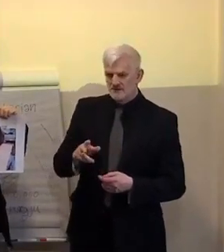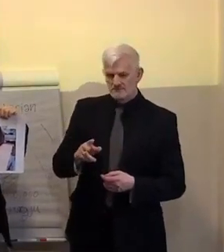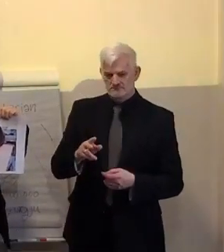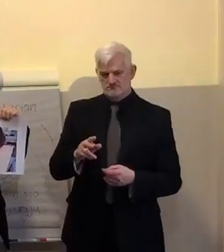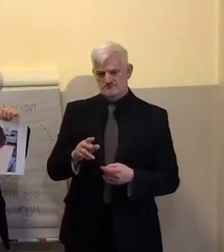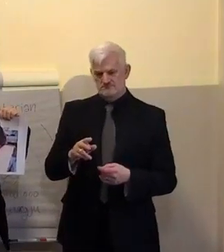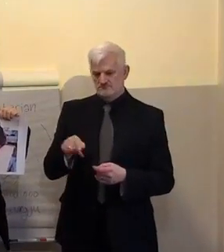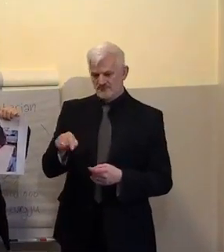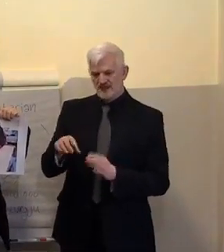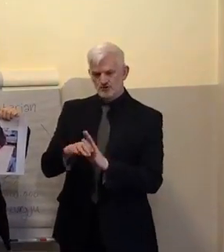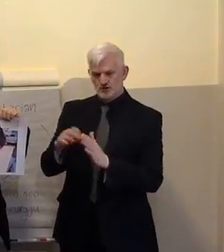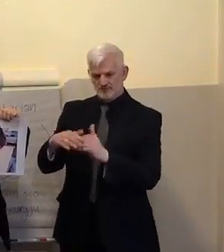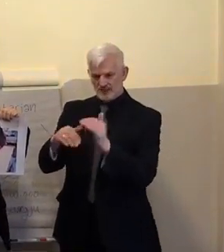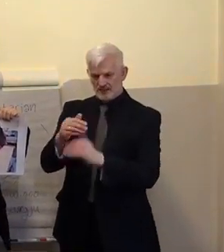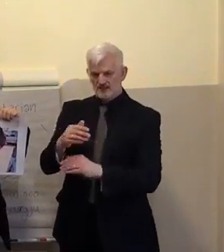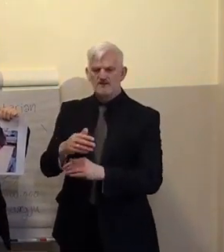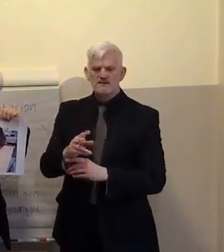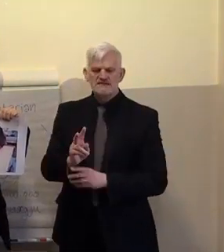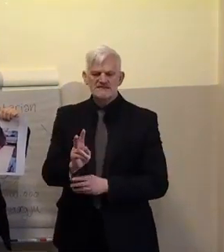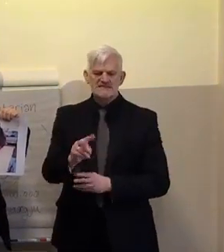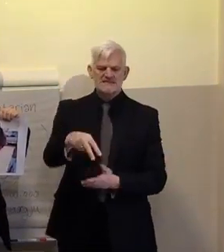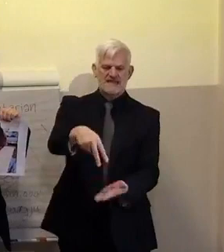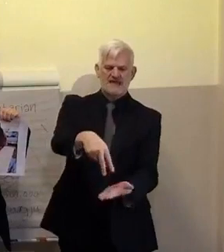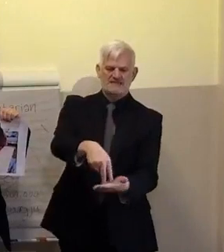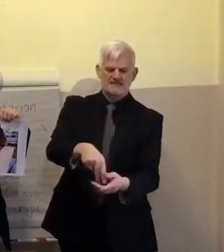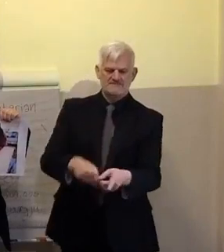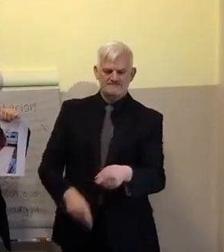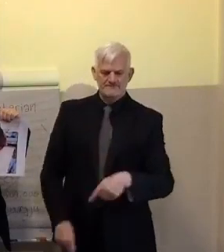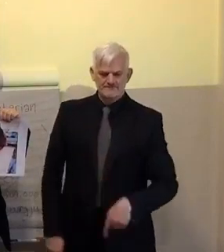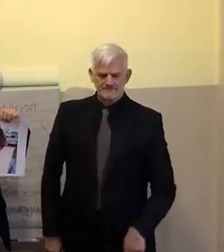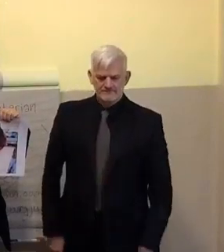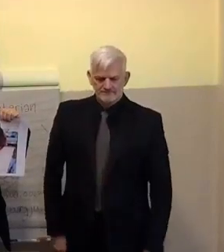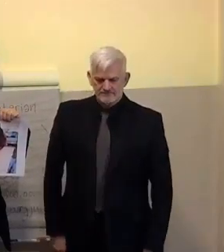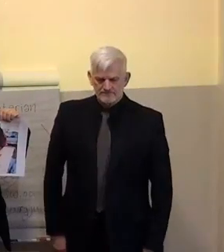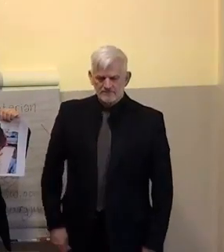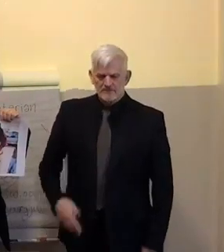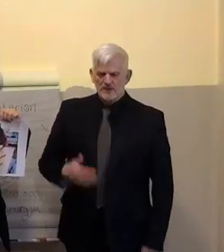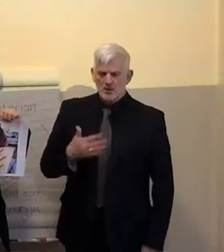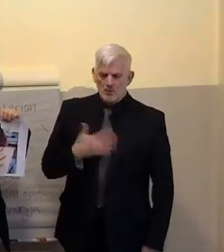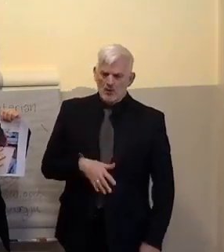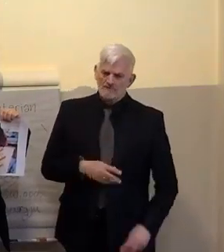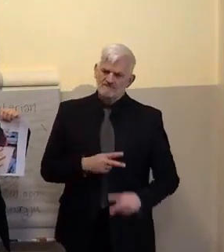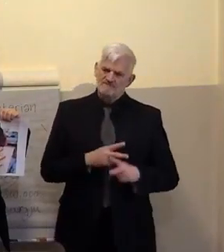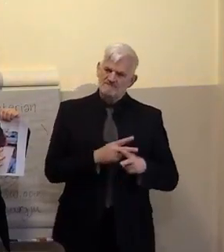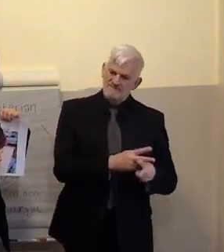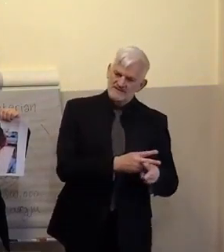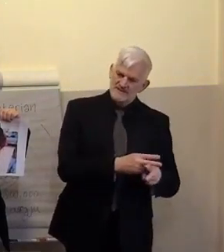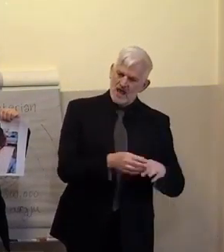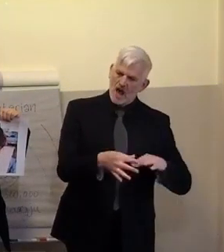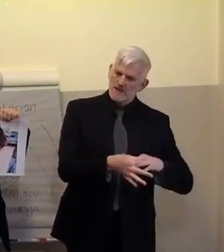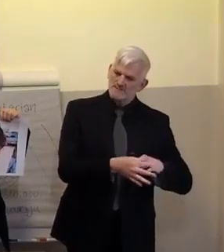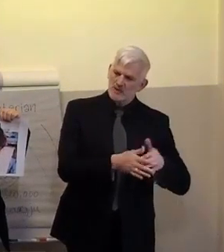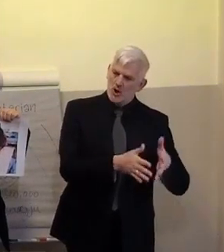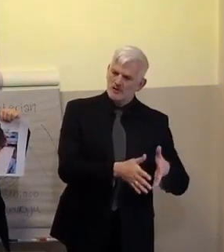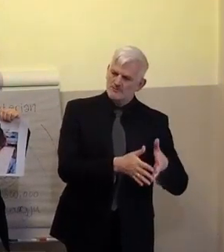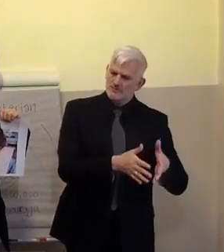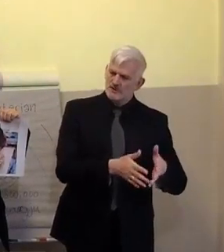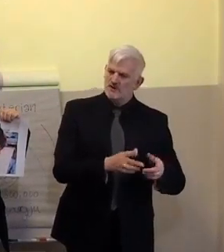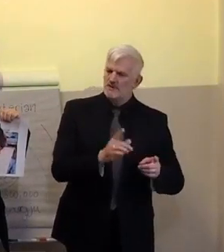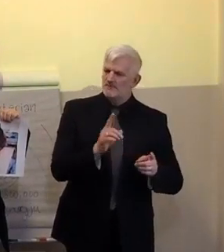She wanted to go to see husband in a hospital, but the daughter didn't come to her house. So she was